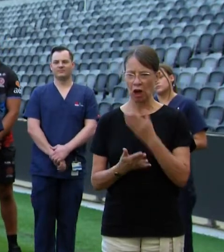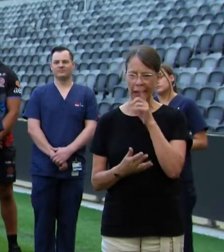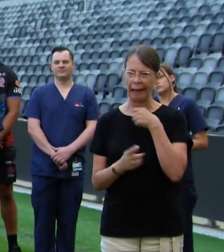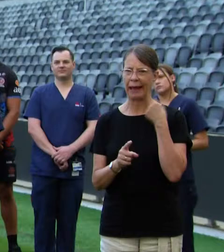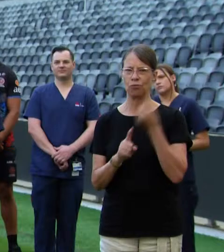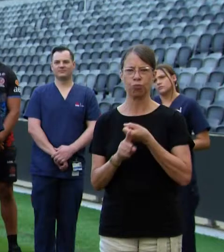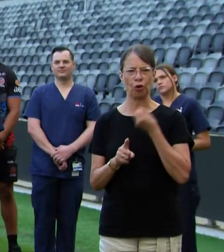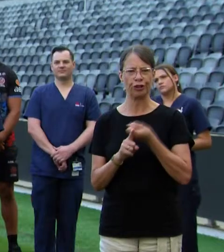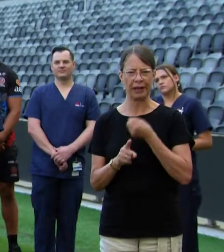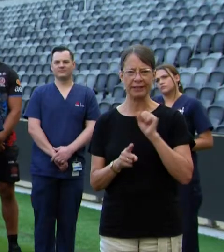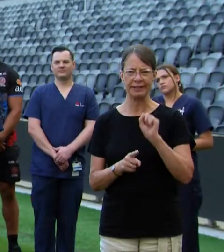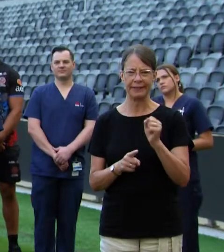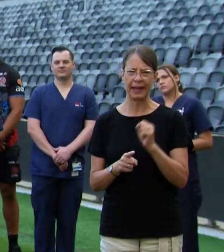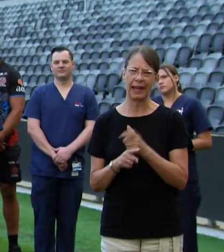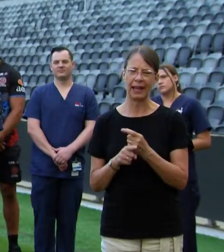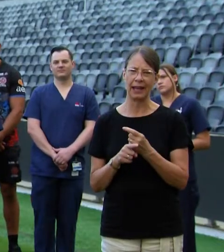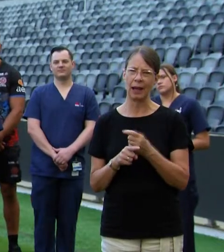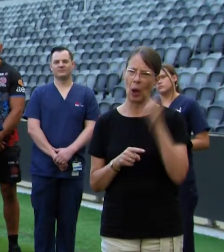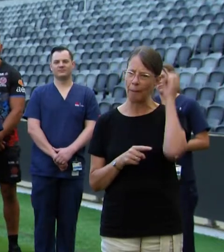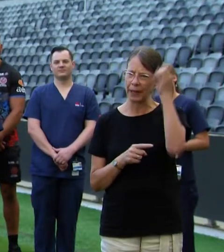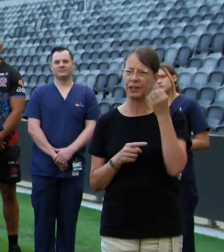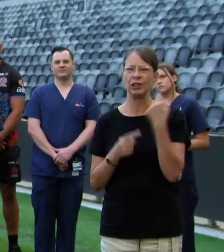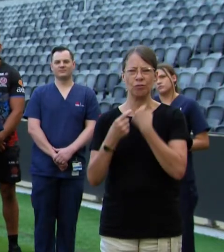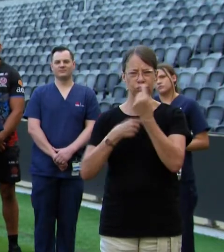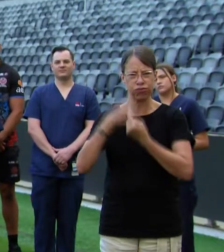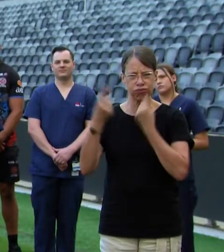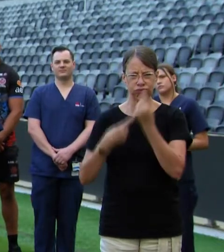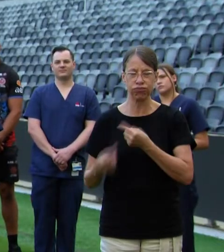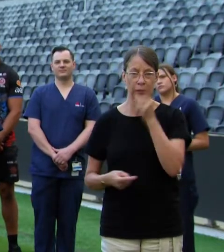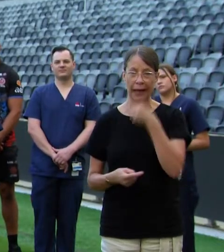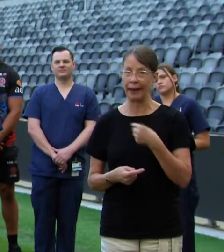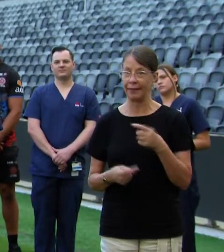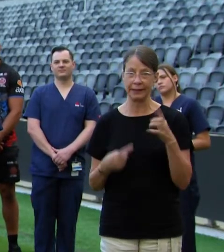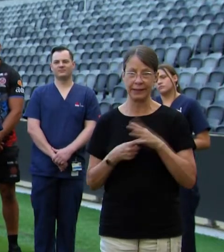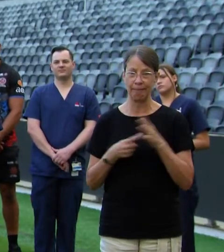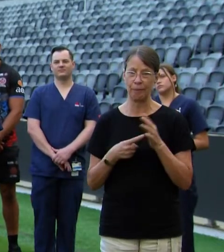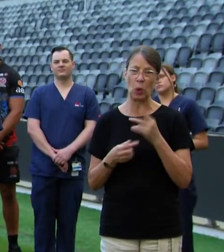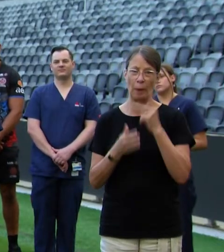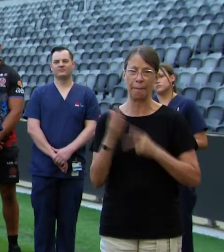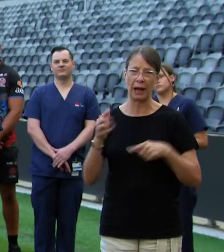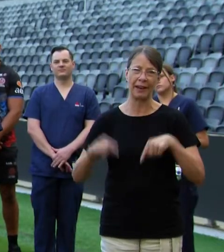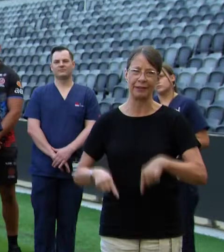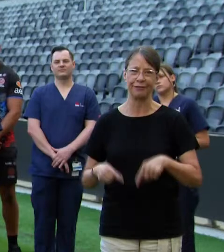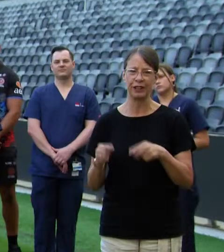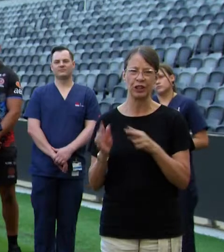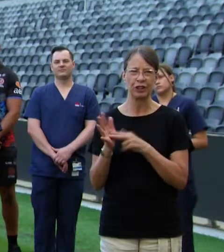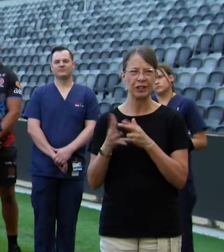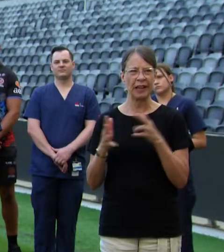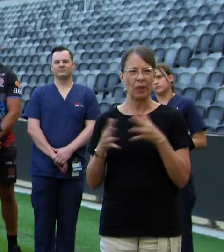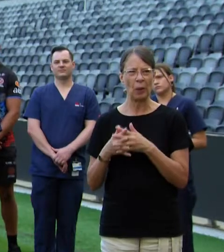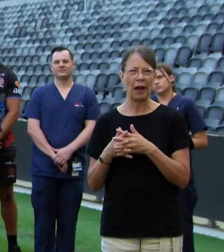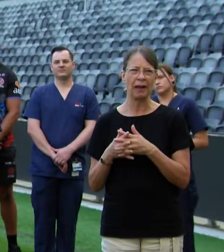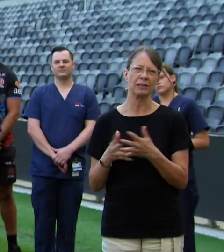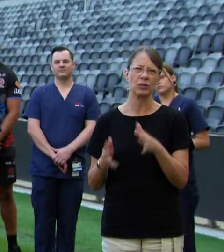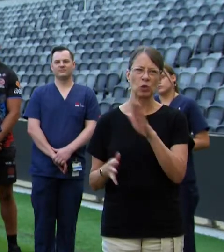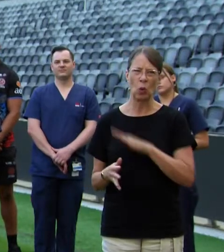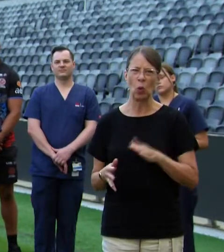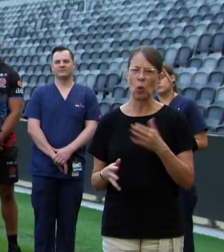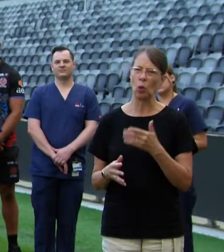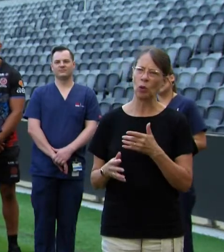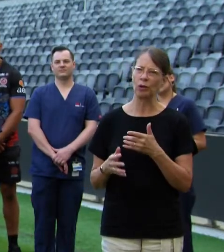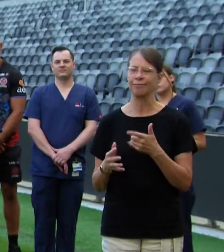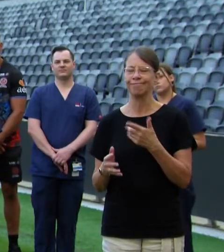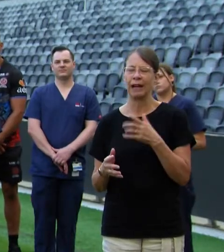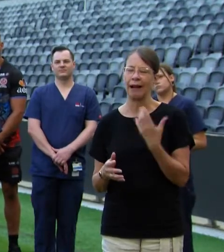protest and air their views. That's an important part of our democracy. I actually embrace that. I think it's a really good and positive thing. What's important